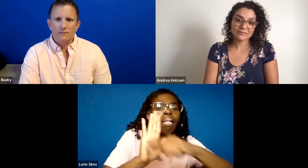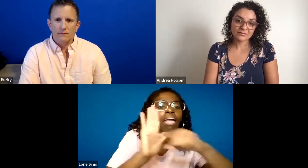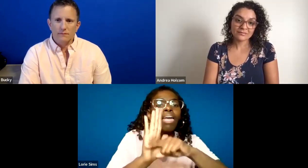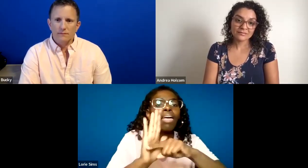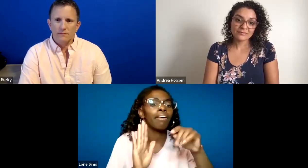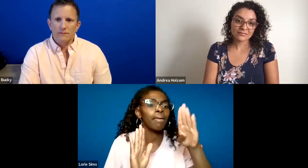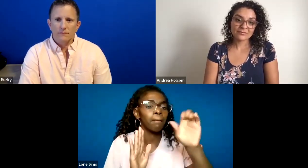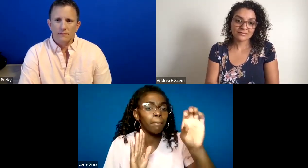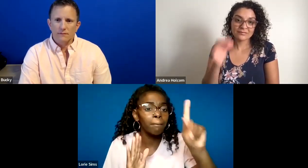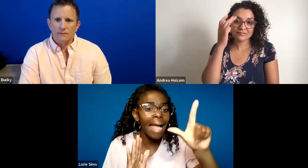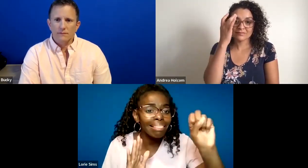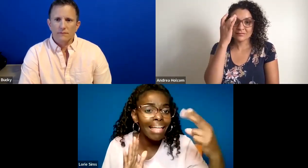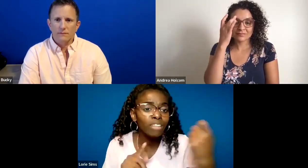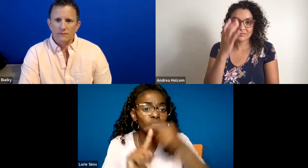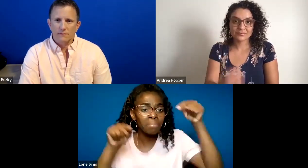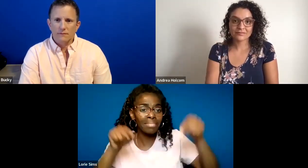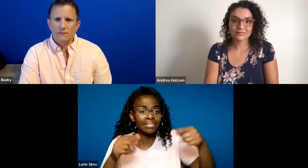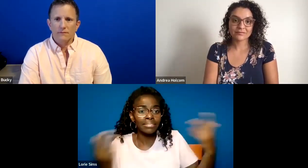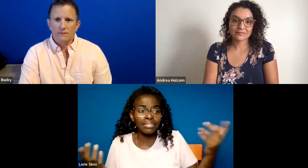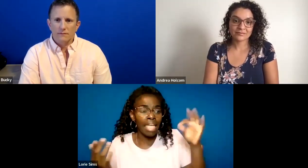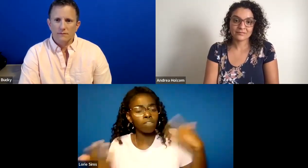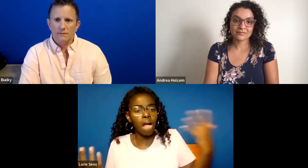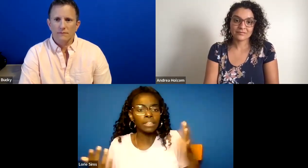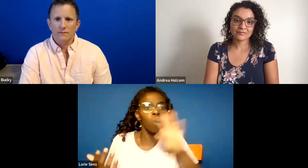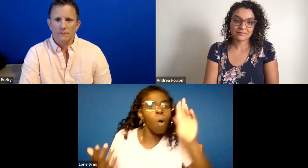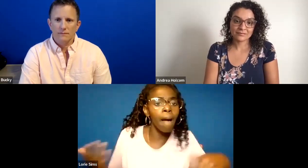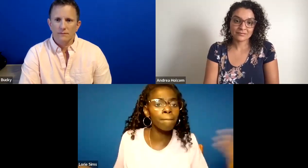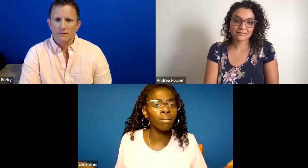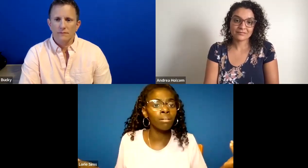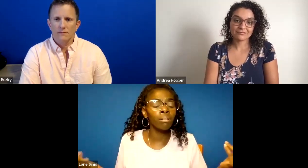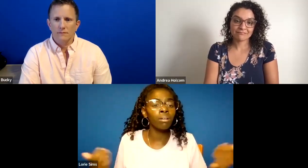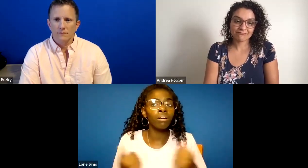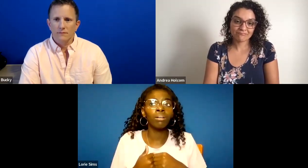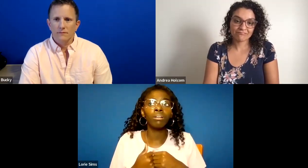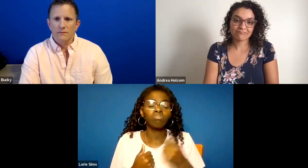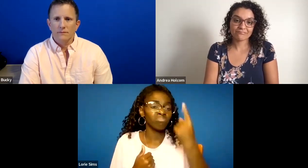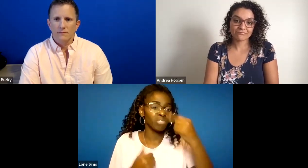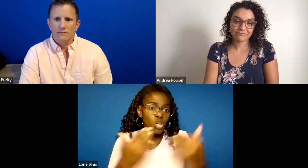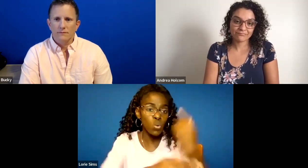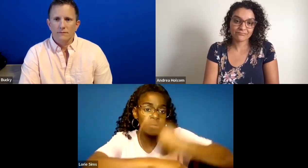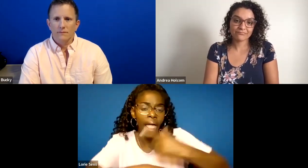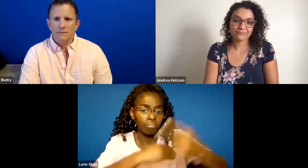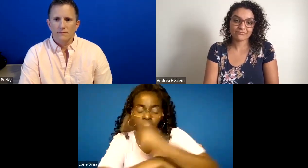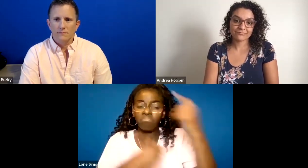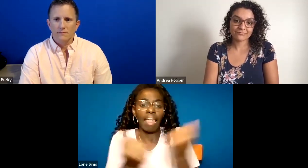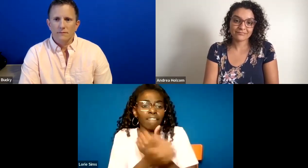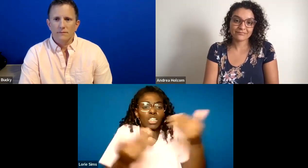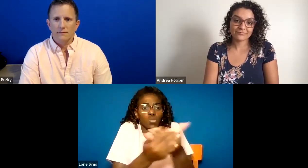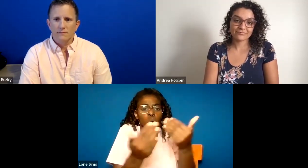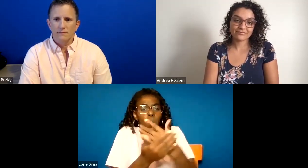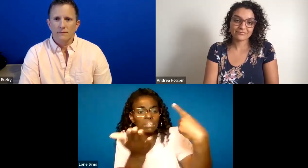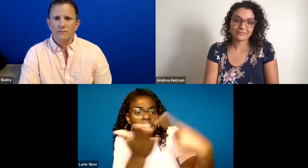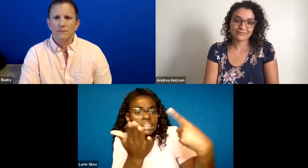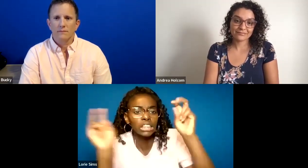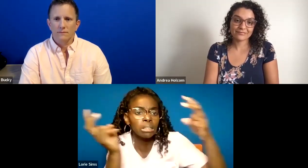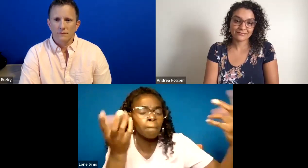who worked with me, who worked above me. And I was wondering if I would receive any backlash if I were to bring up this idea,